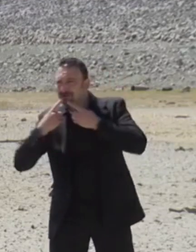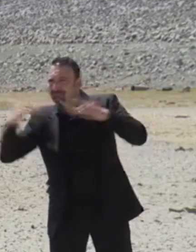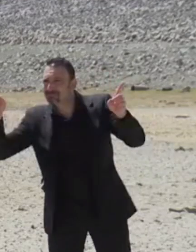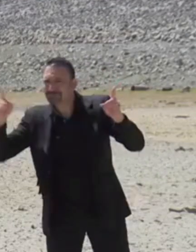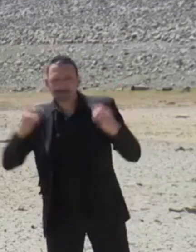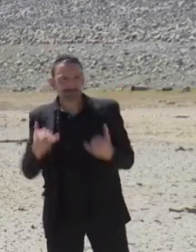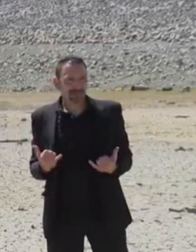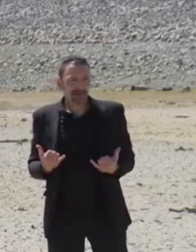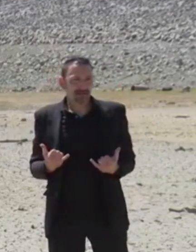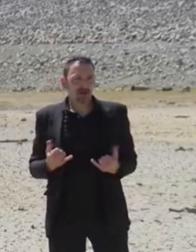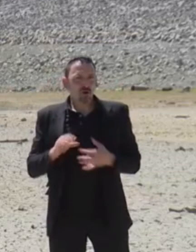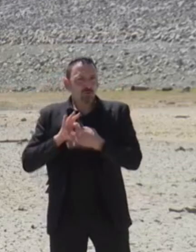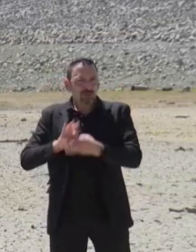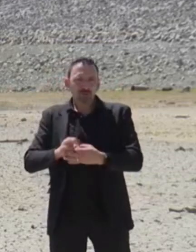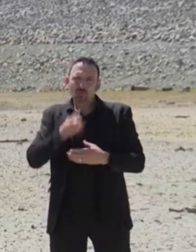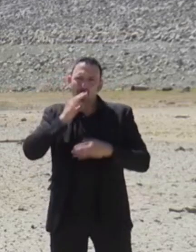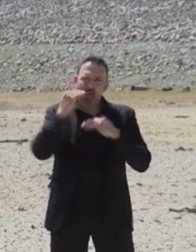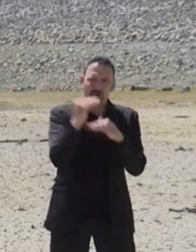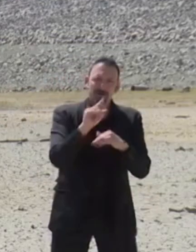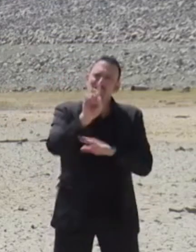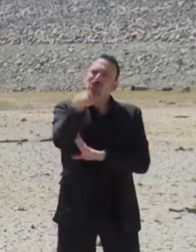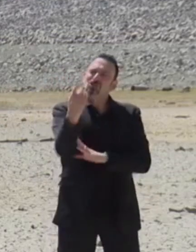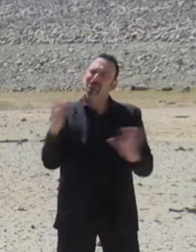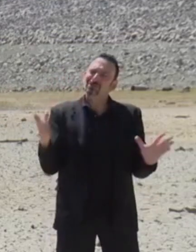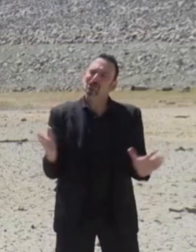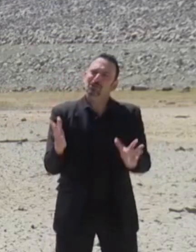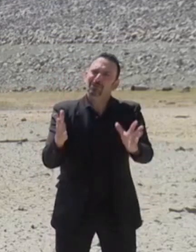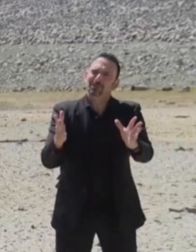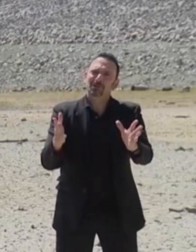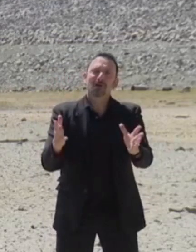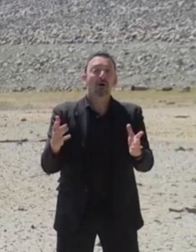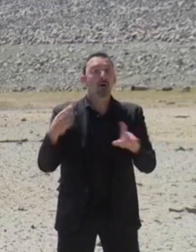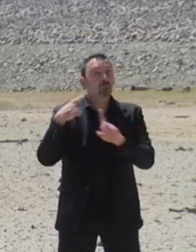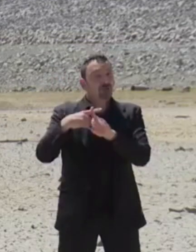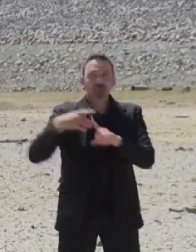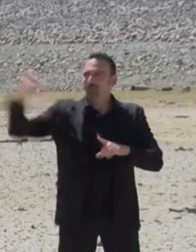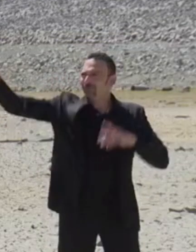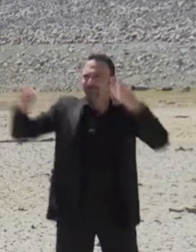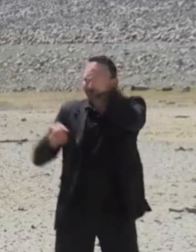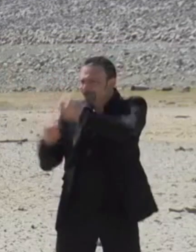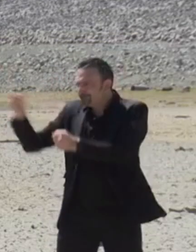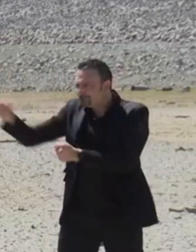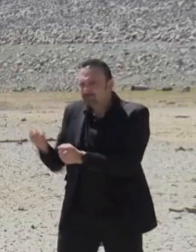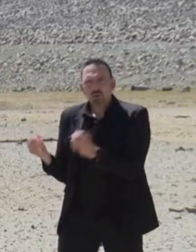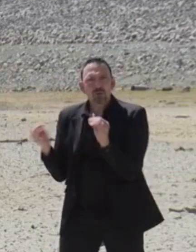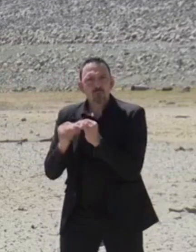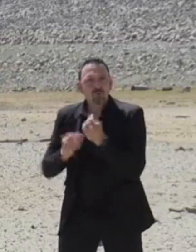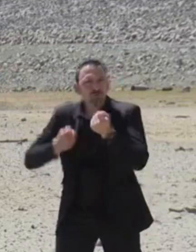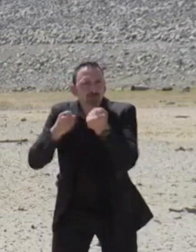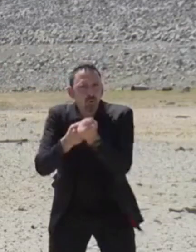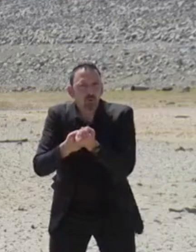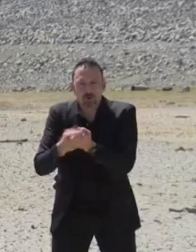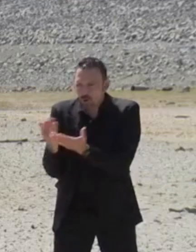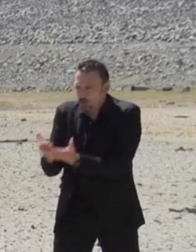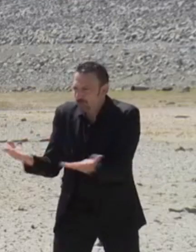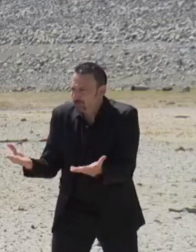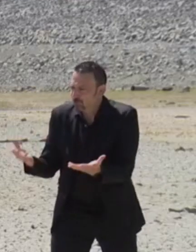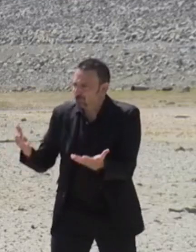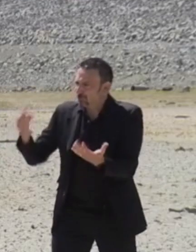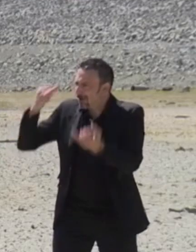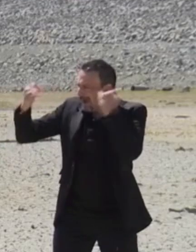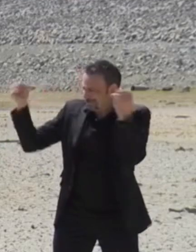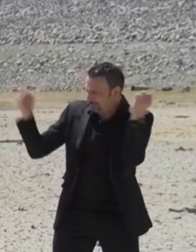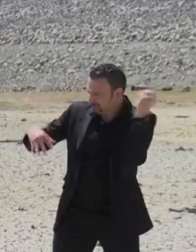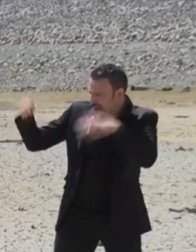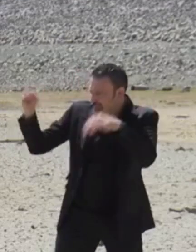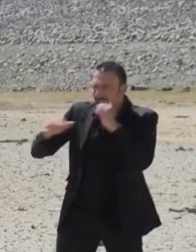consumption. There's just the encouragement and now more support and resources for those efforts to continue and scale, and